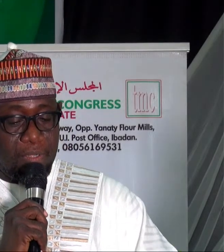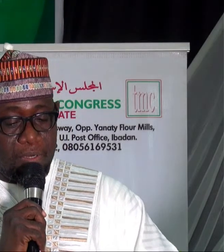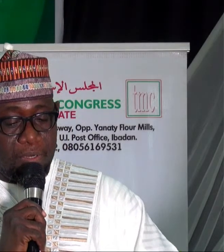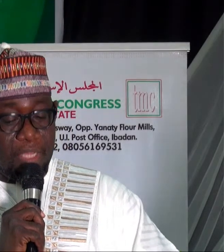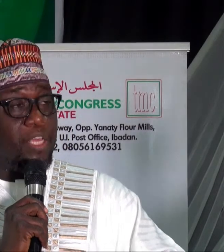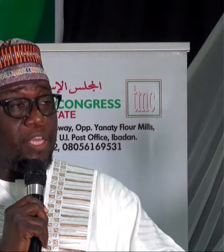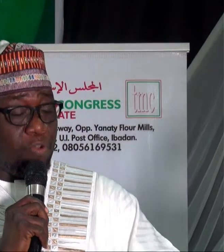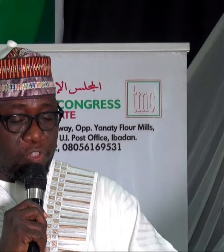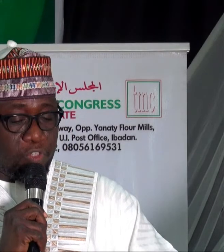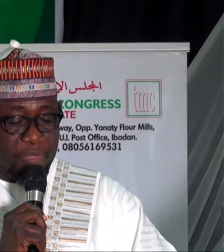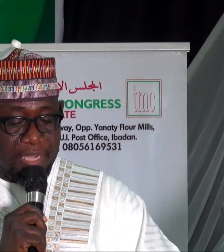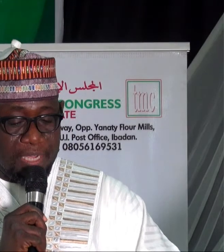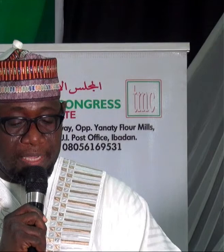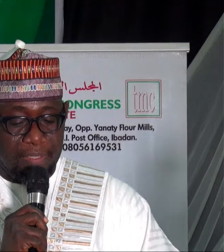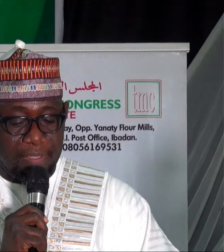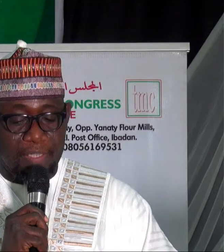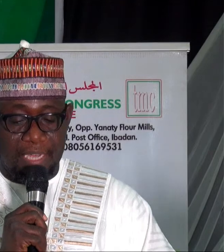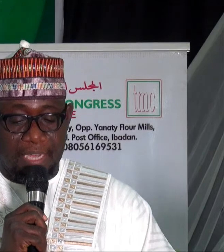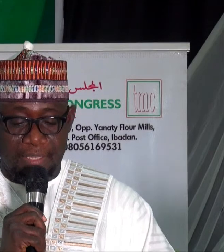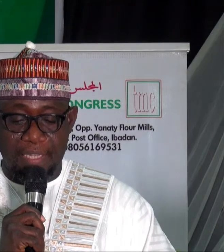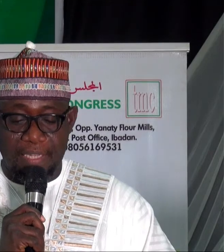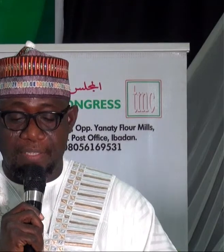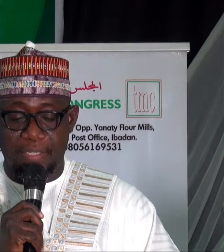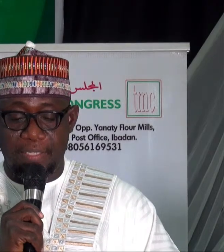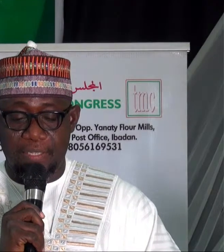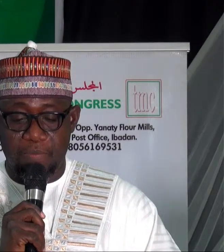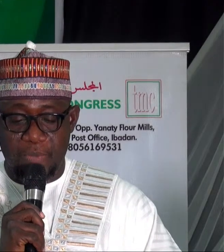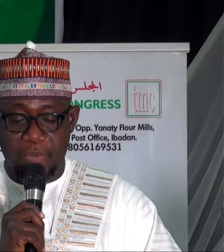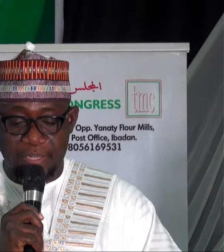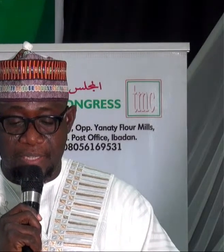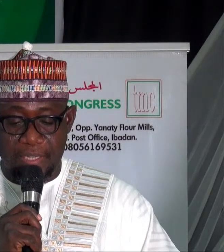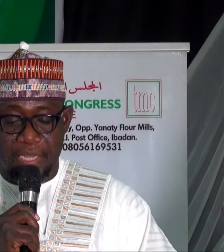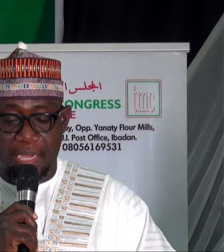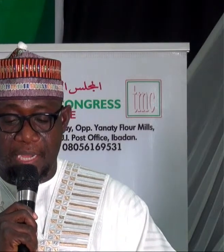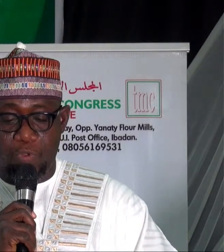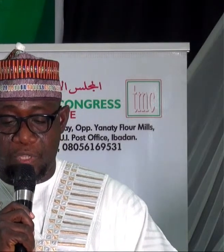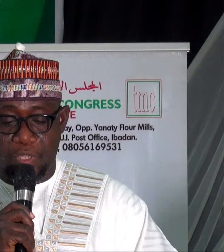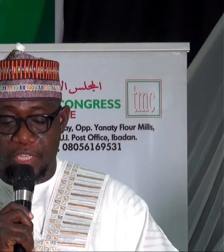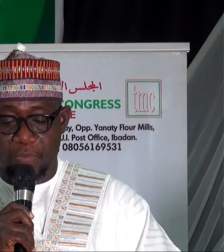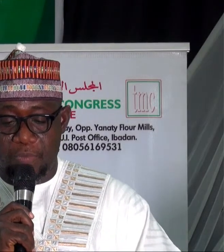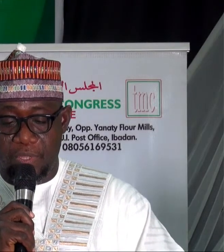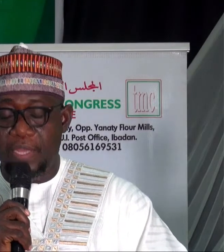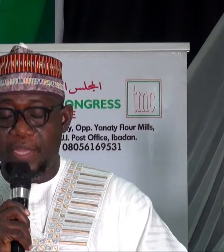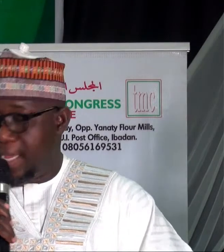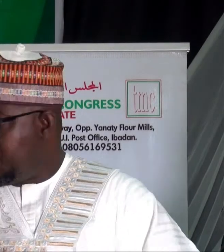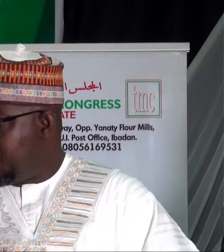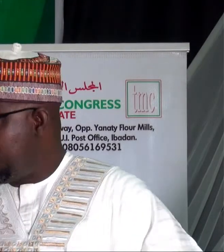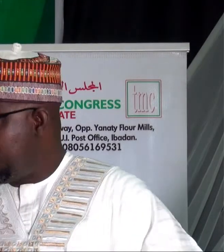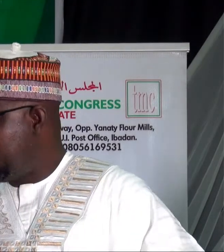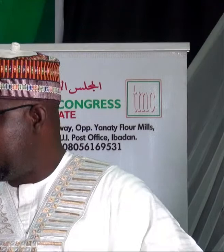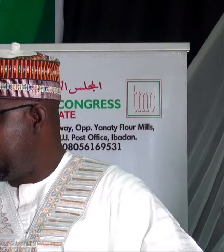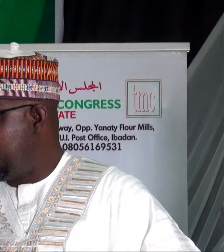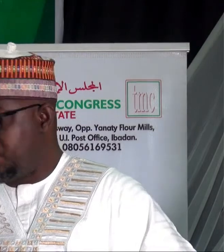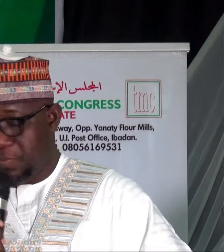The keynote speaker, His Excellency Barrister Abdulrahim Adebayo.